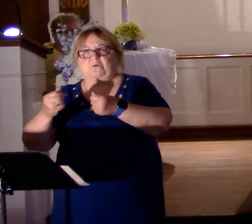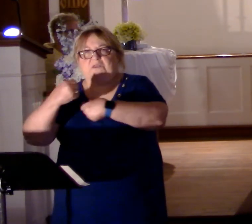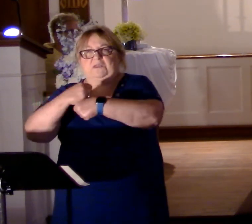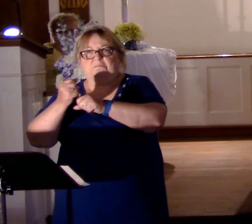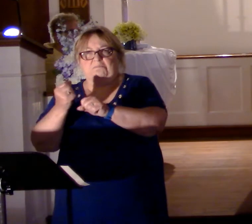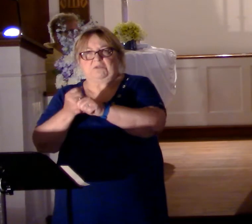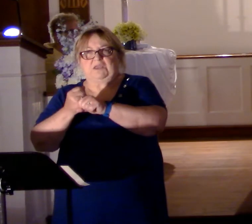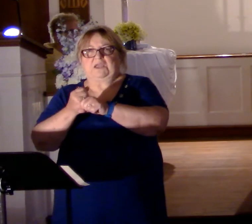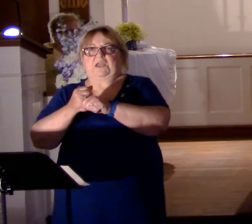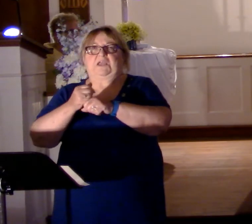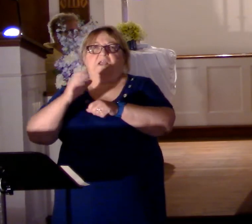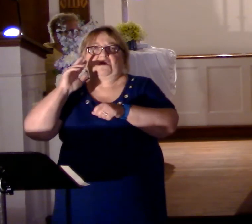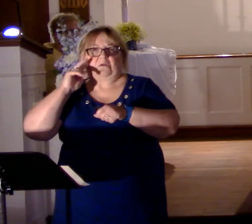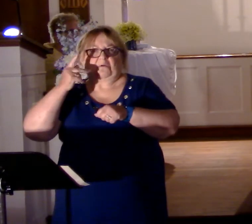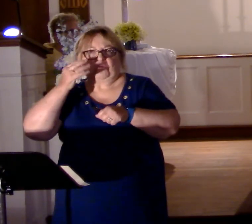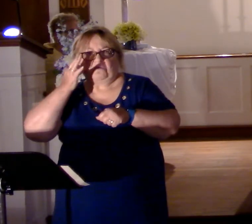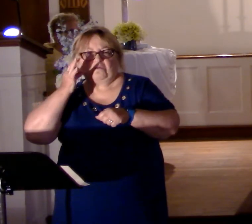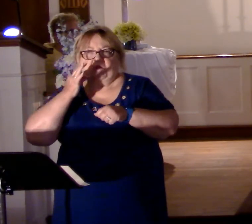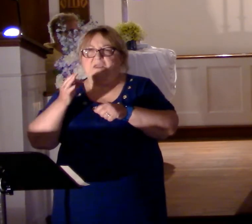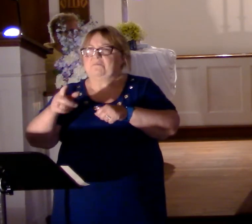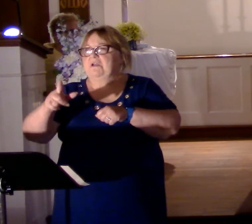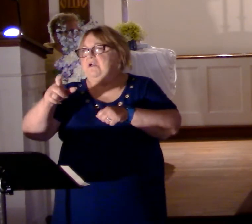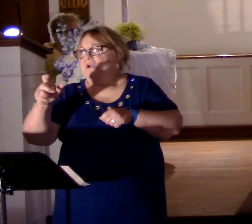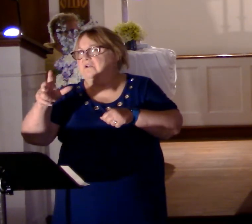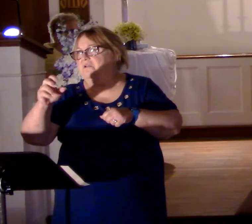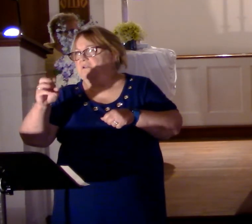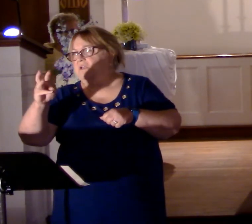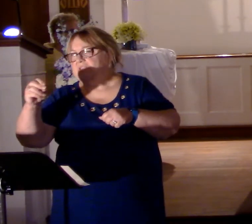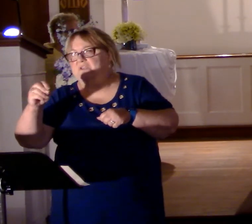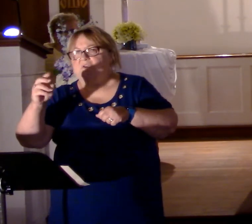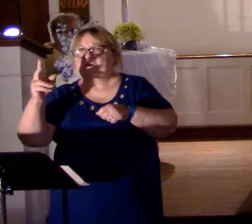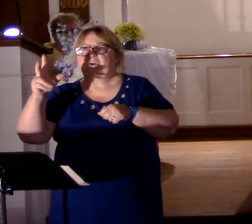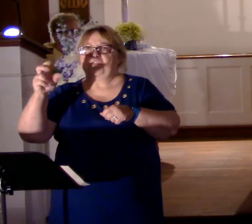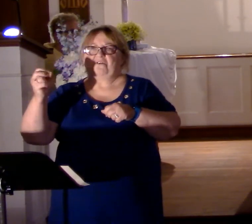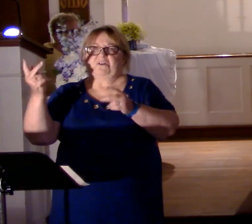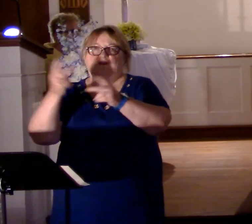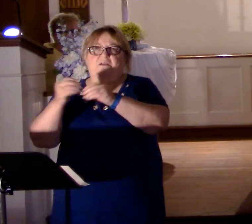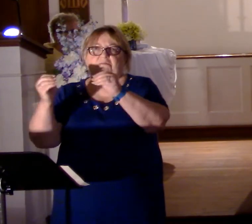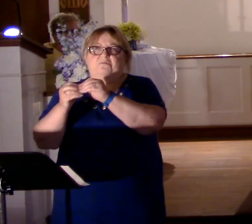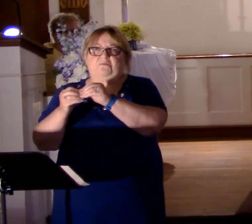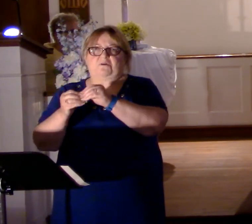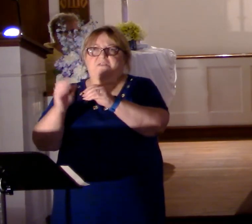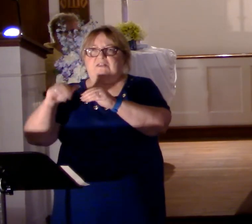was 30, 60, and even 100 times as much as had been planted.